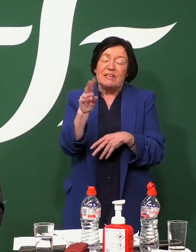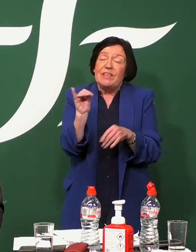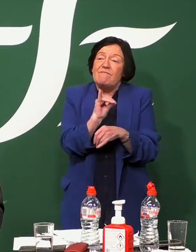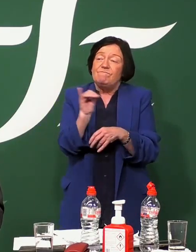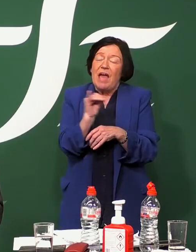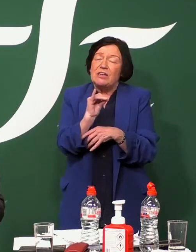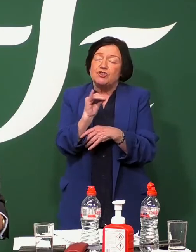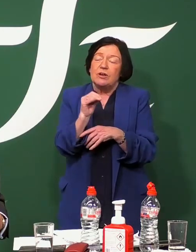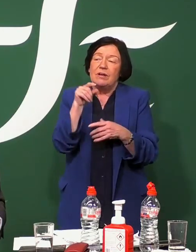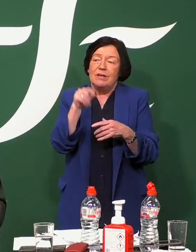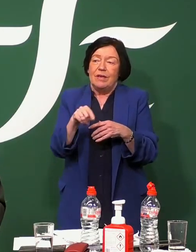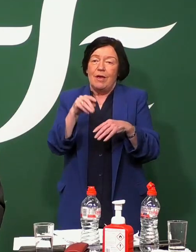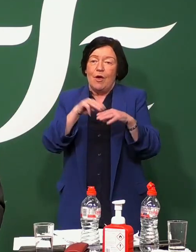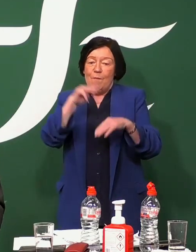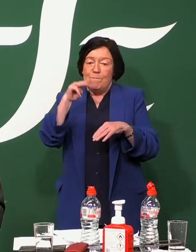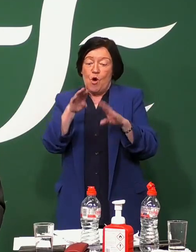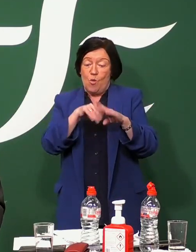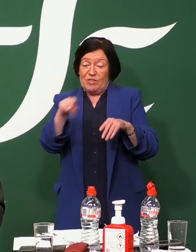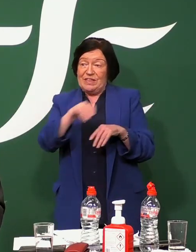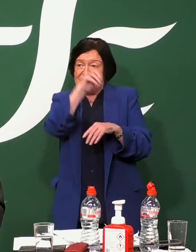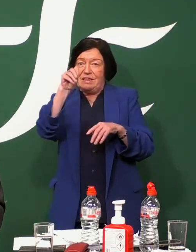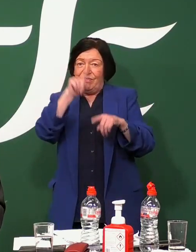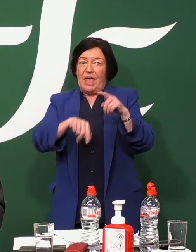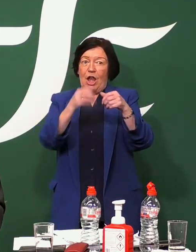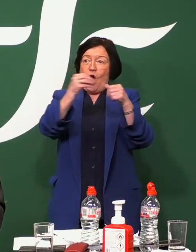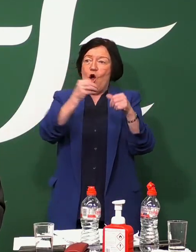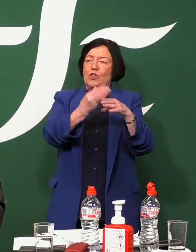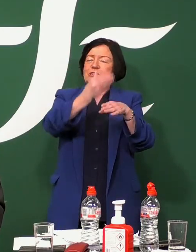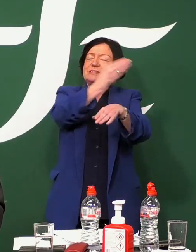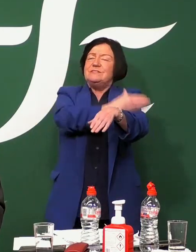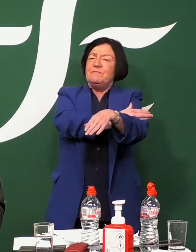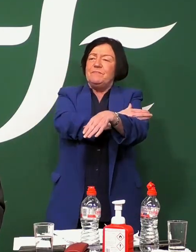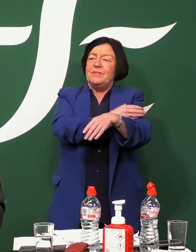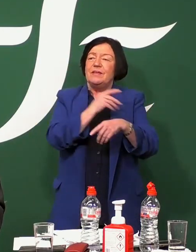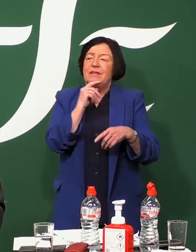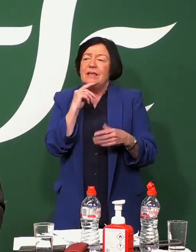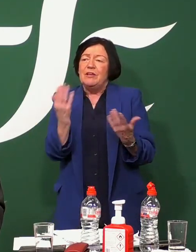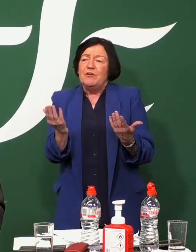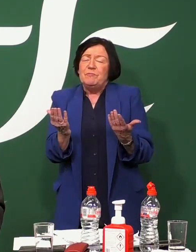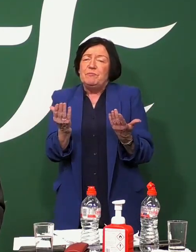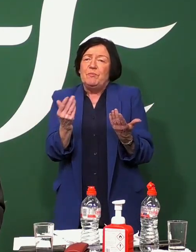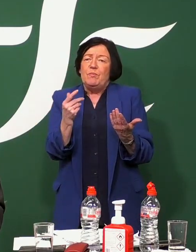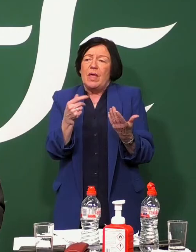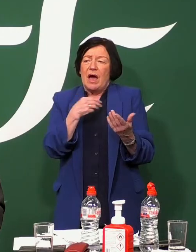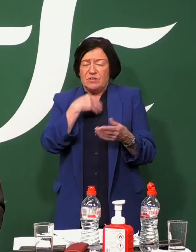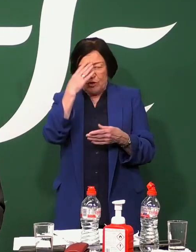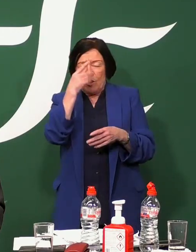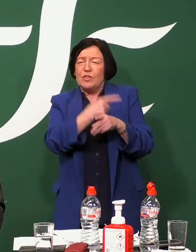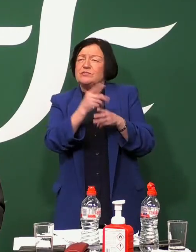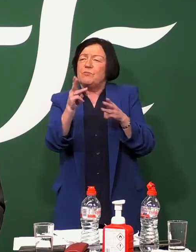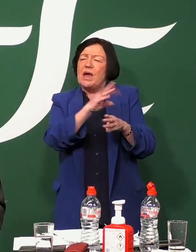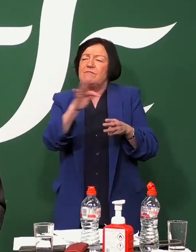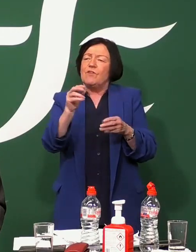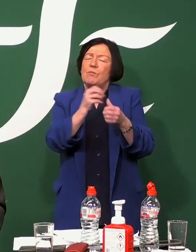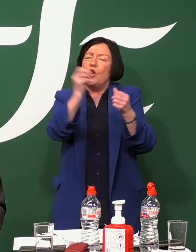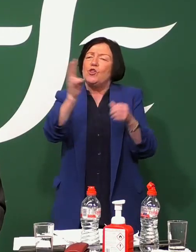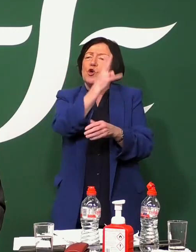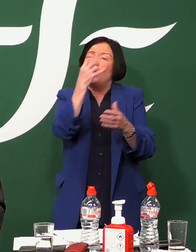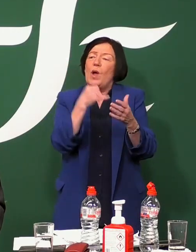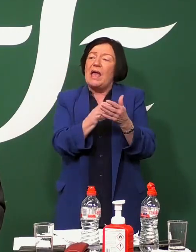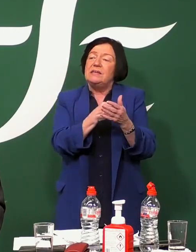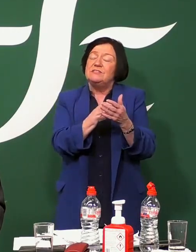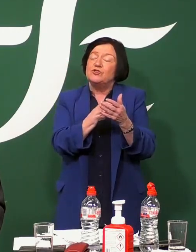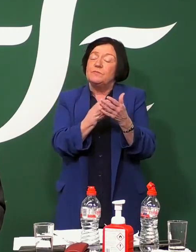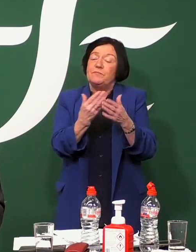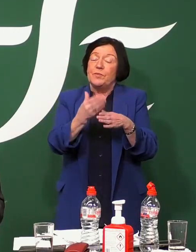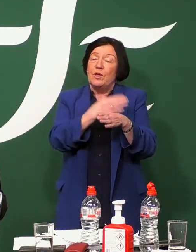and we're seeing that more with this variant than the previous variants. But what is our practice, as I'm sure you know from previous questions before, is